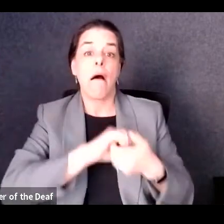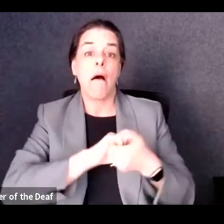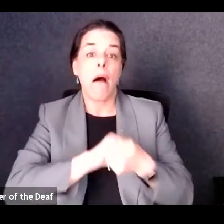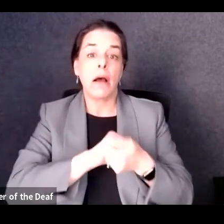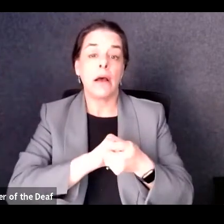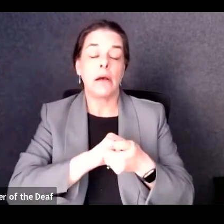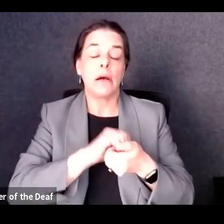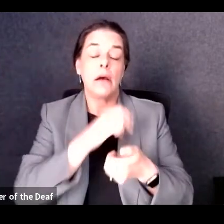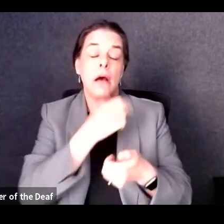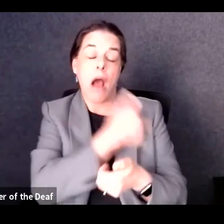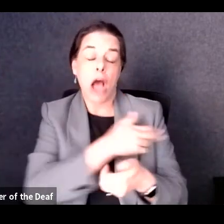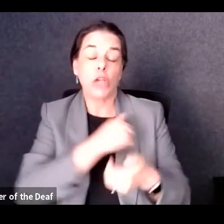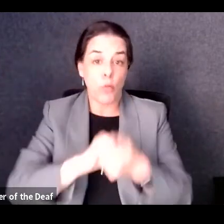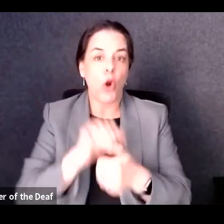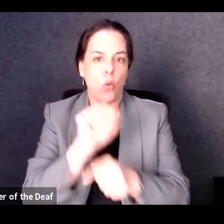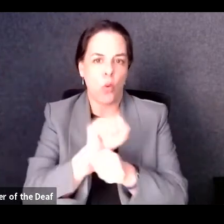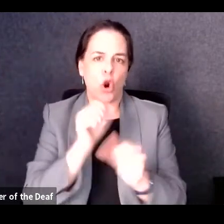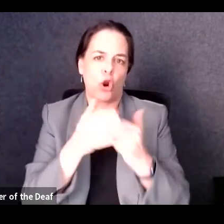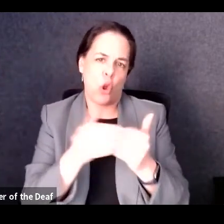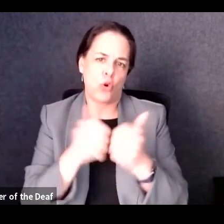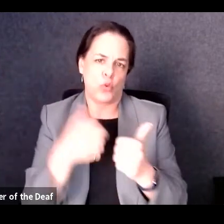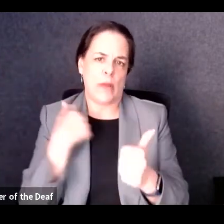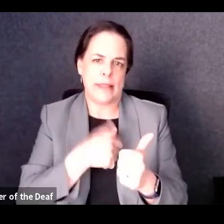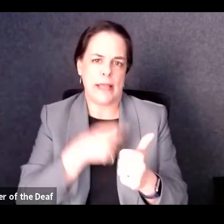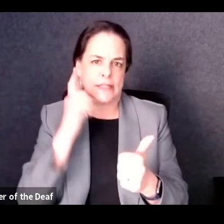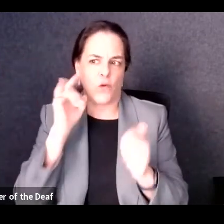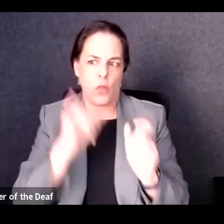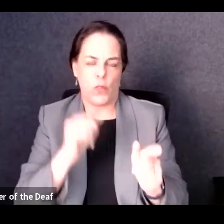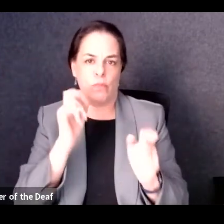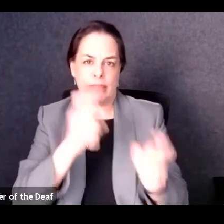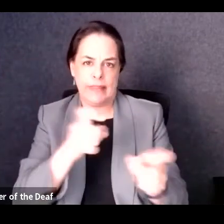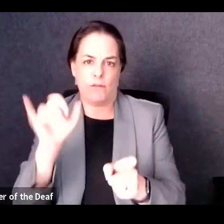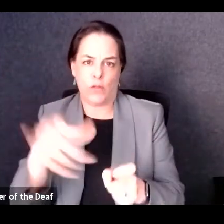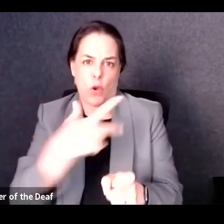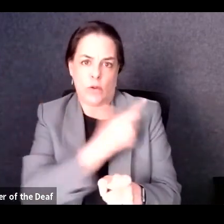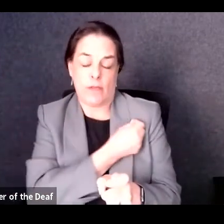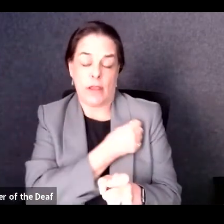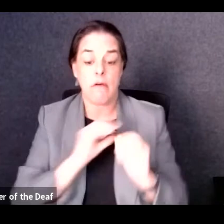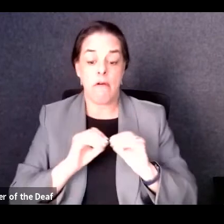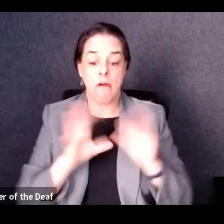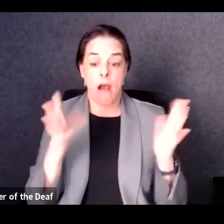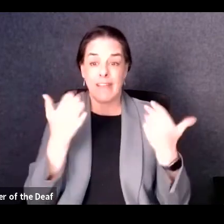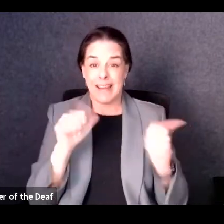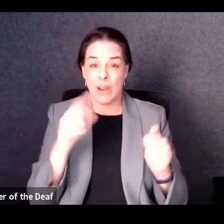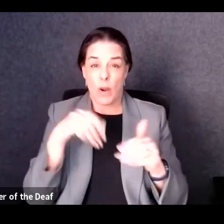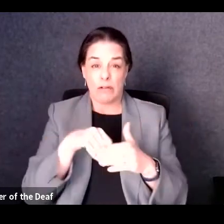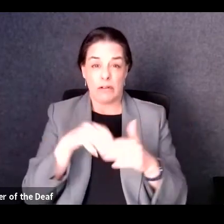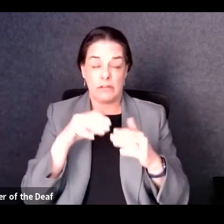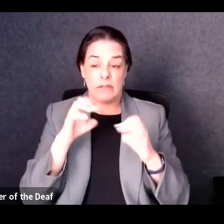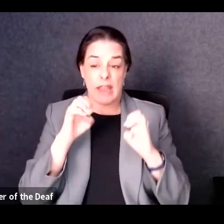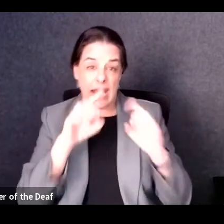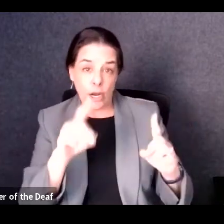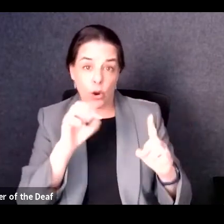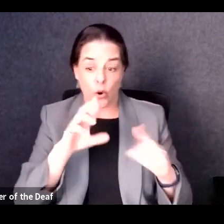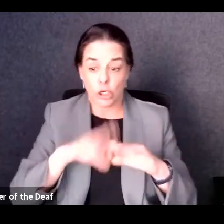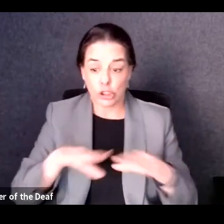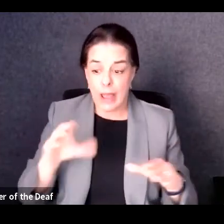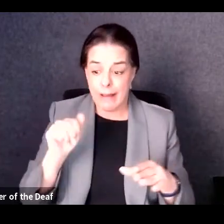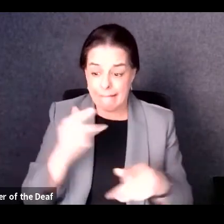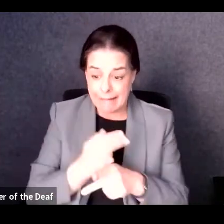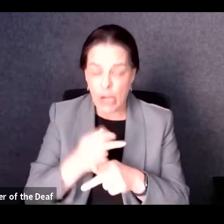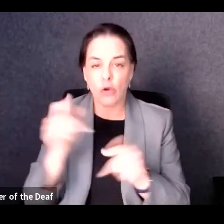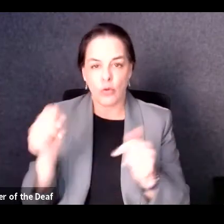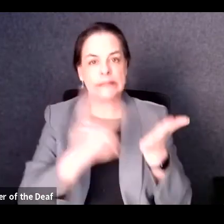and we're very grateful for that. Obviously, anybody who's in education or childcare can certainly sign up on the wait list